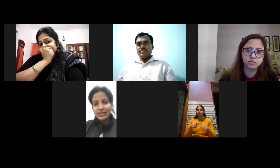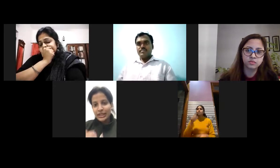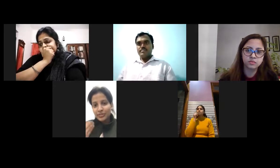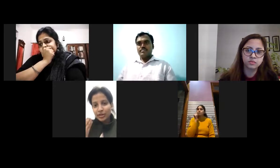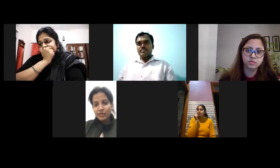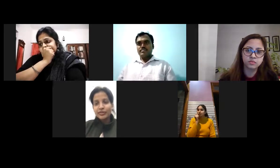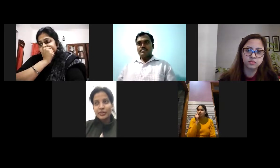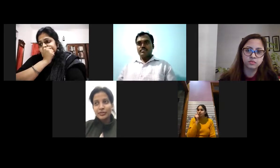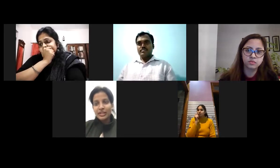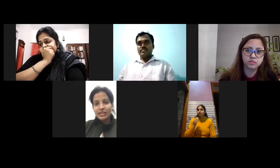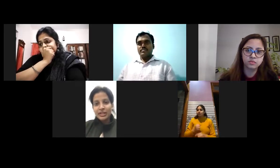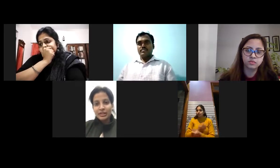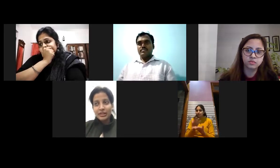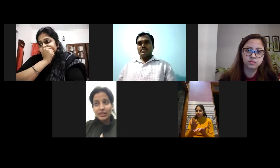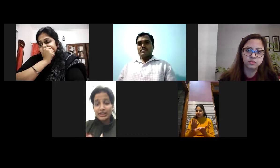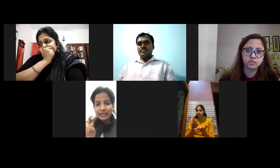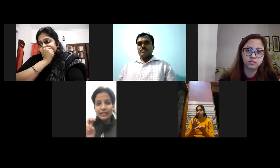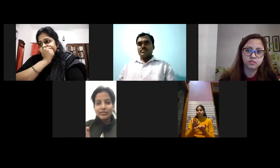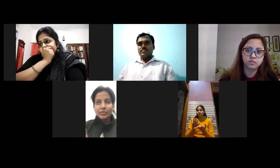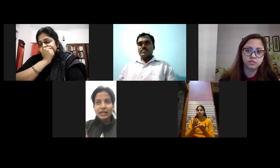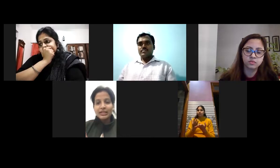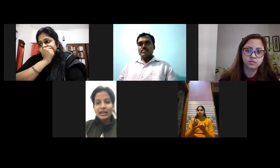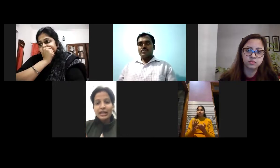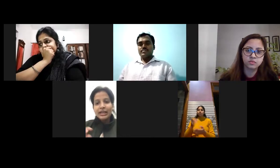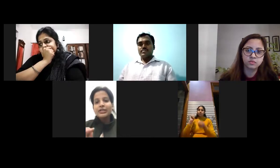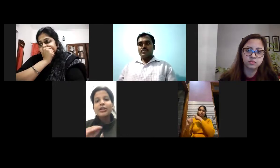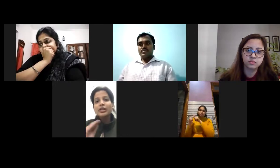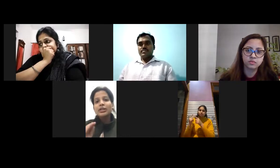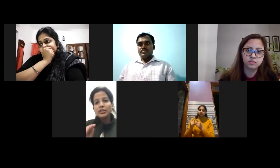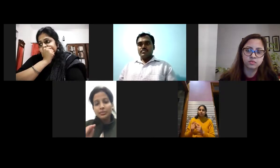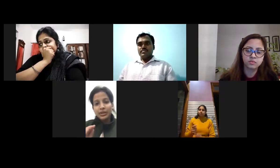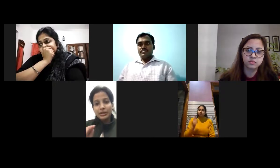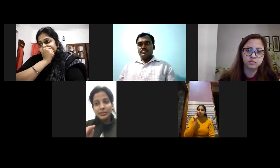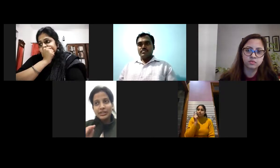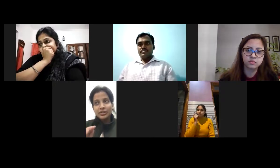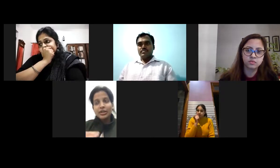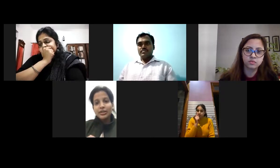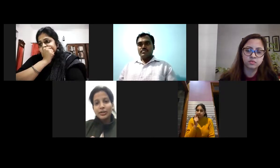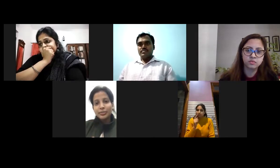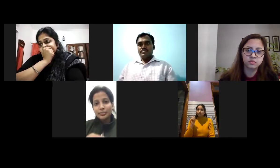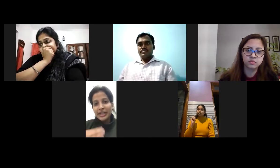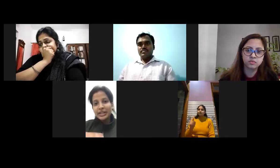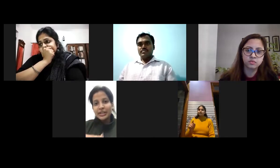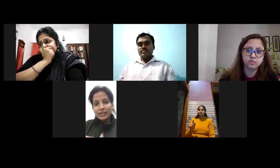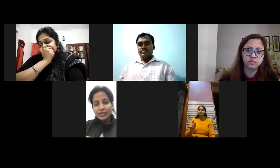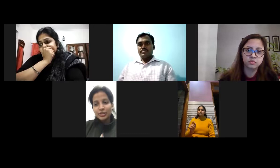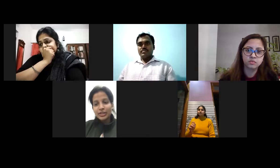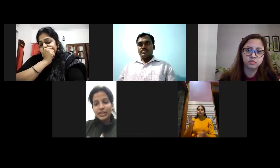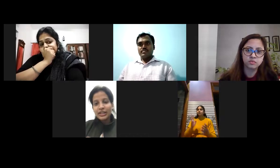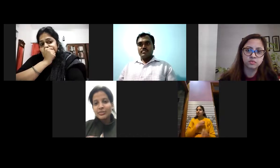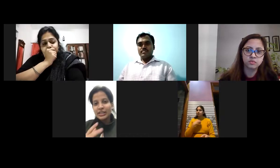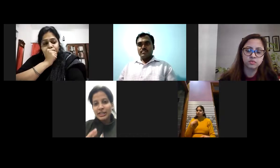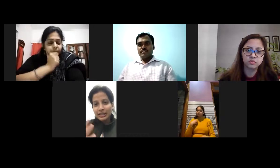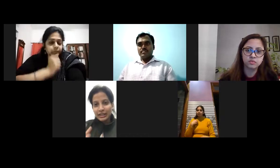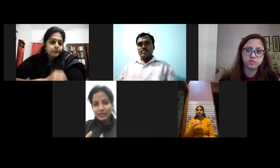expresses the same sort of features that a hysterical woman does, it's not a medical condition. So